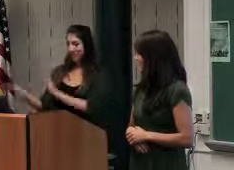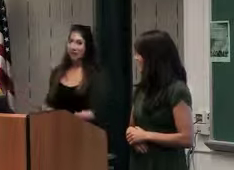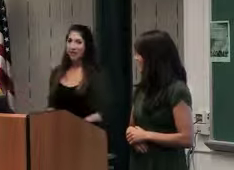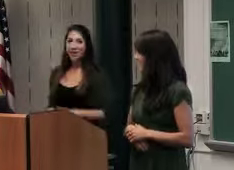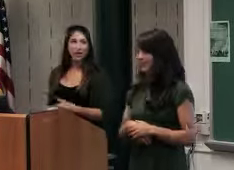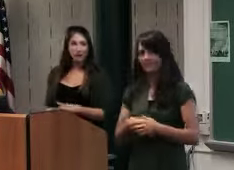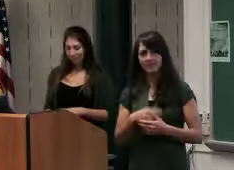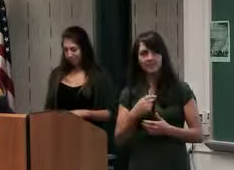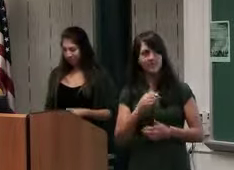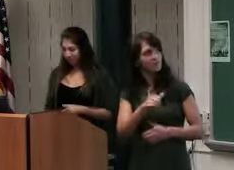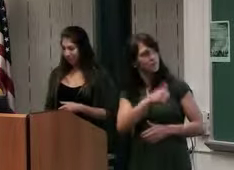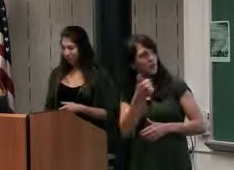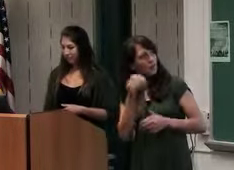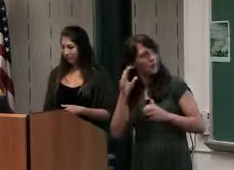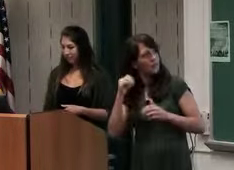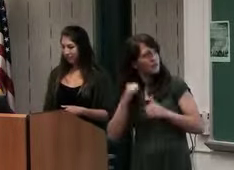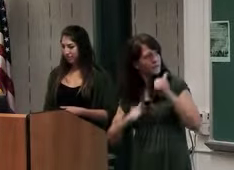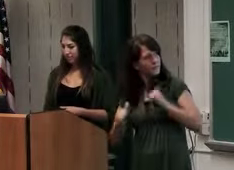And then this was another show.